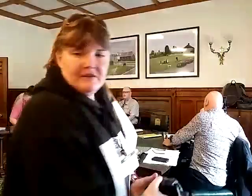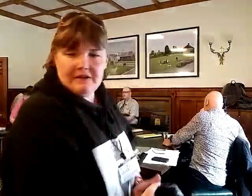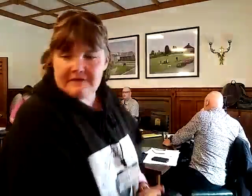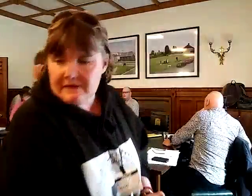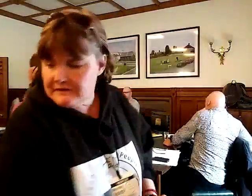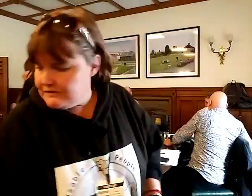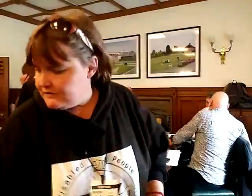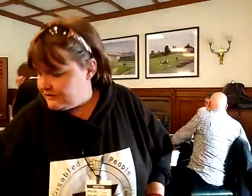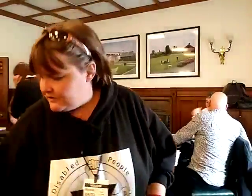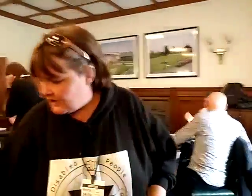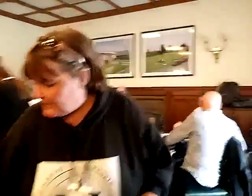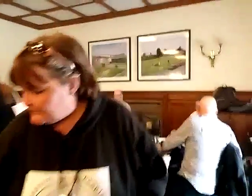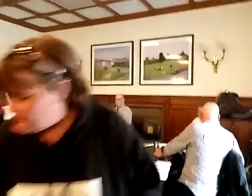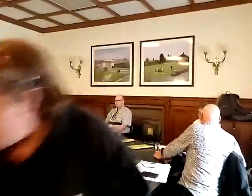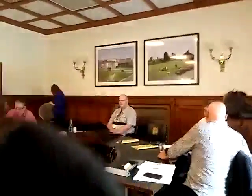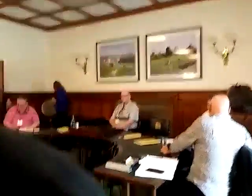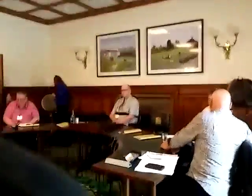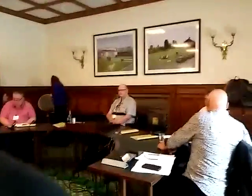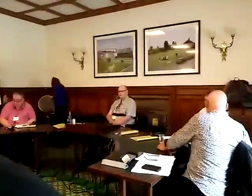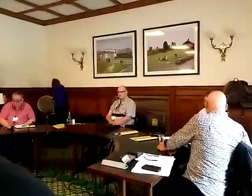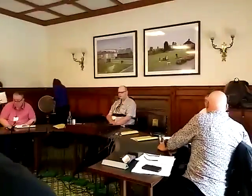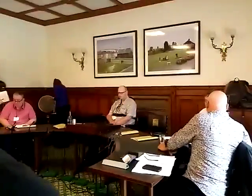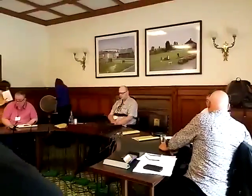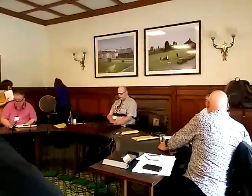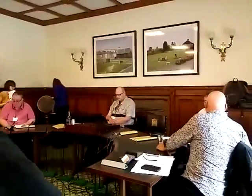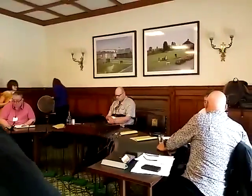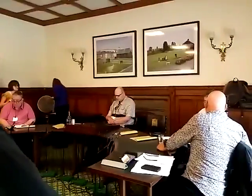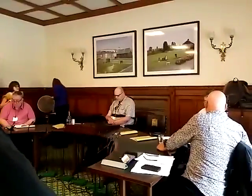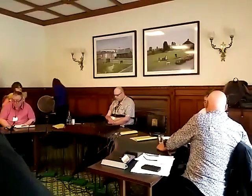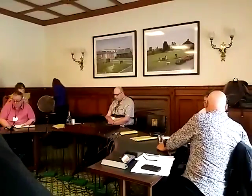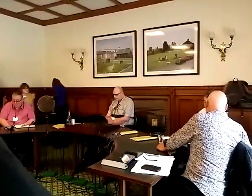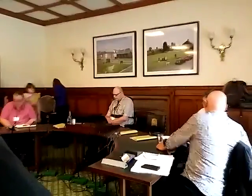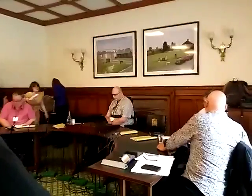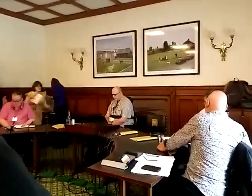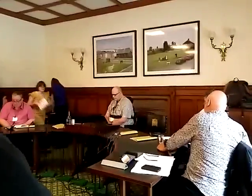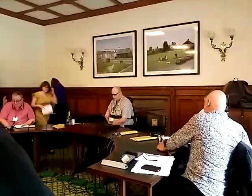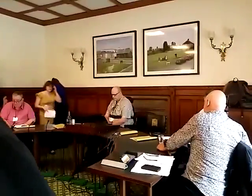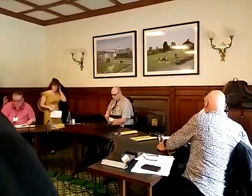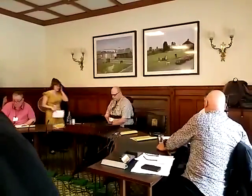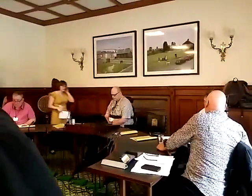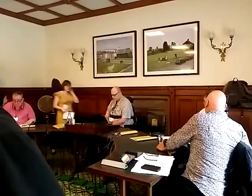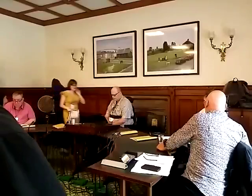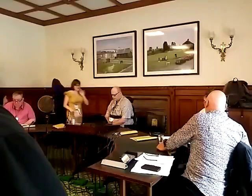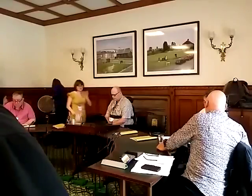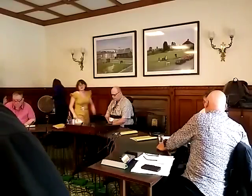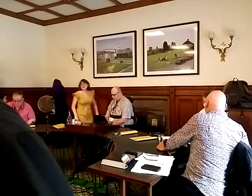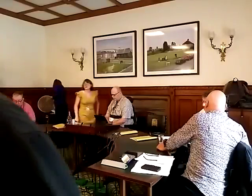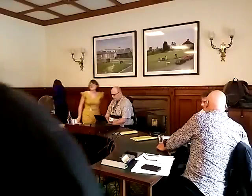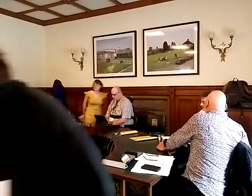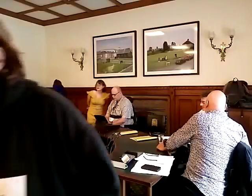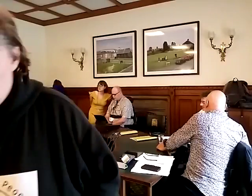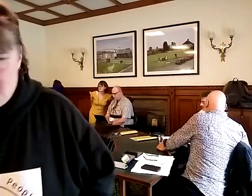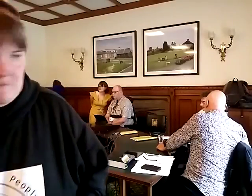model chair. Yeah, I suppose you've got to find that element of positivity, don't you? Excellent. All right, well, I'll let you do your thing. Okay. Sorry.